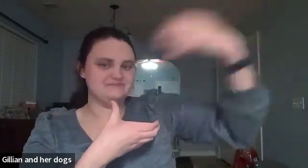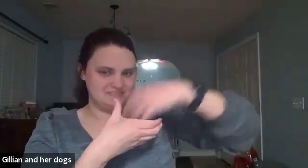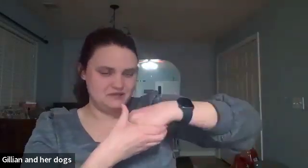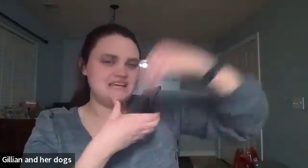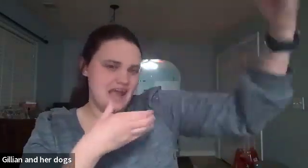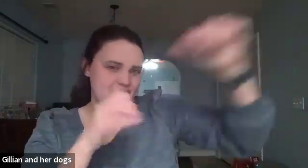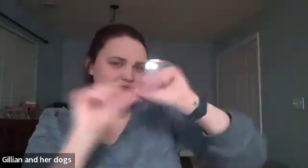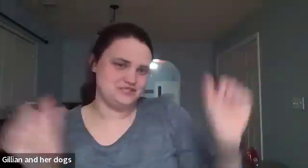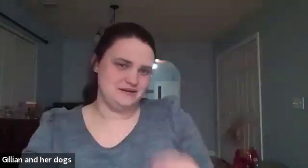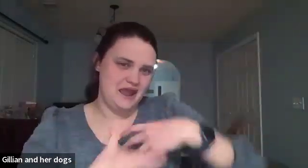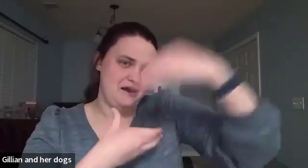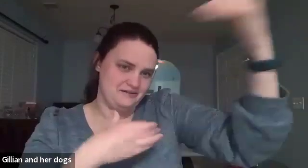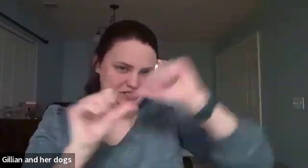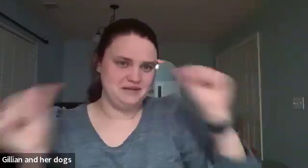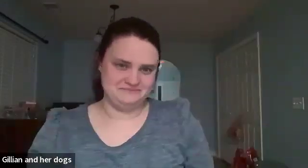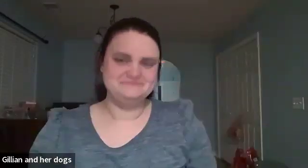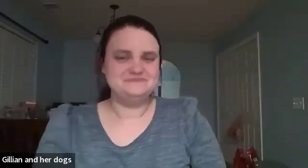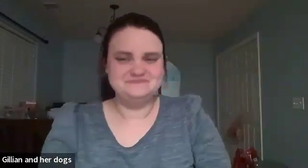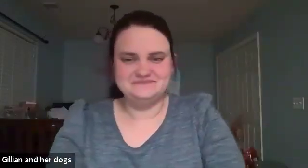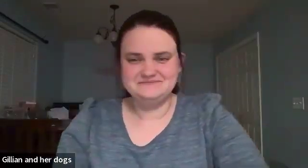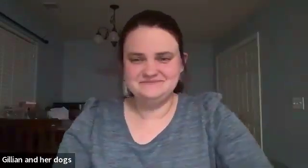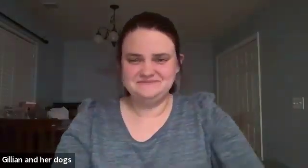Out. So he's saying out shape, out of shape.